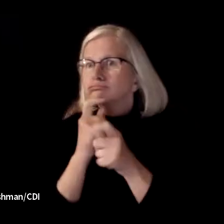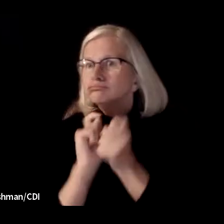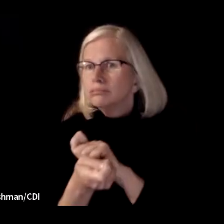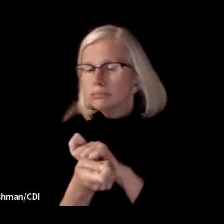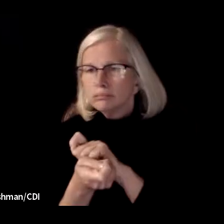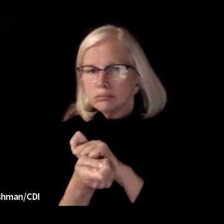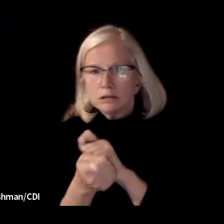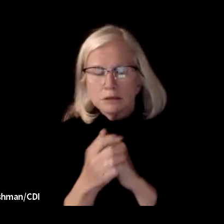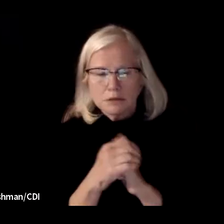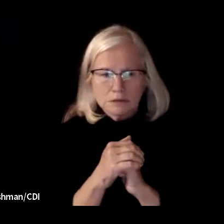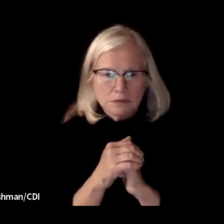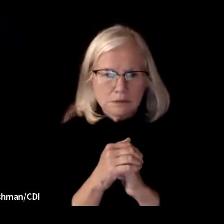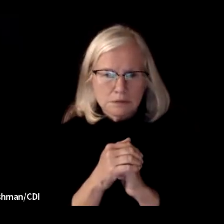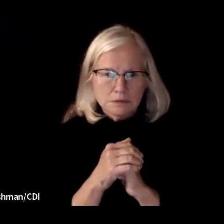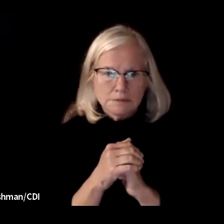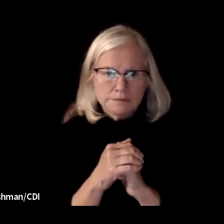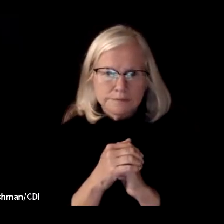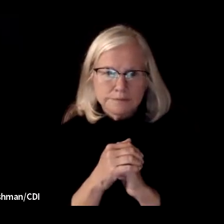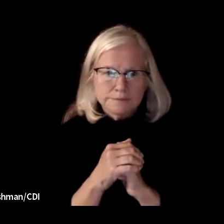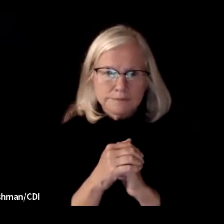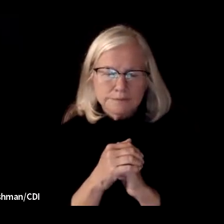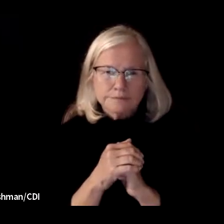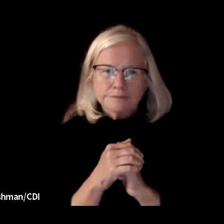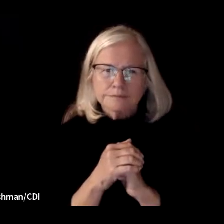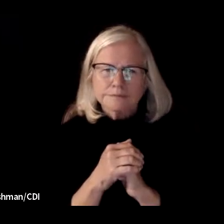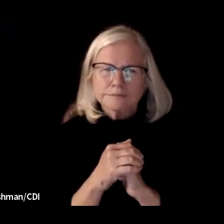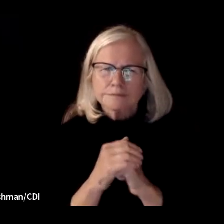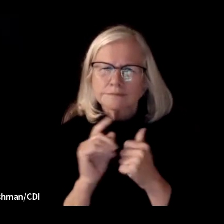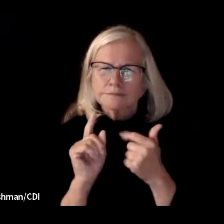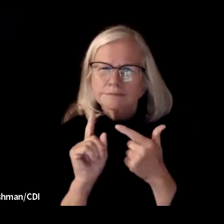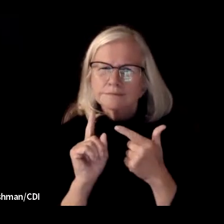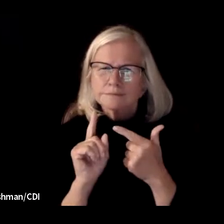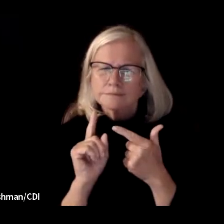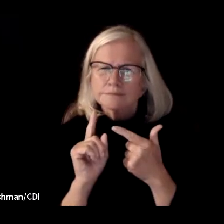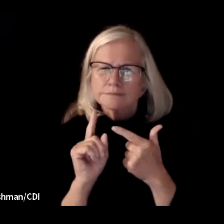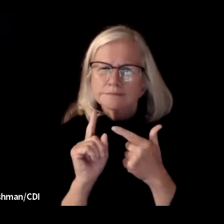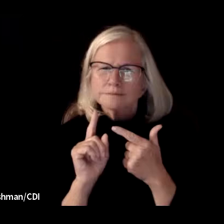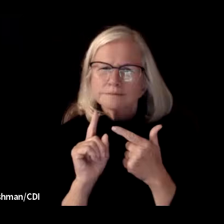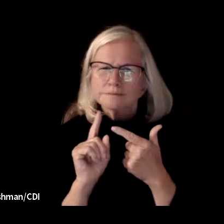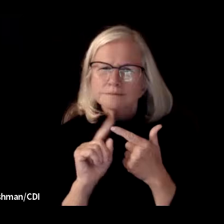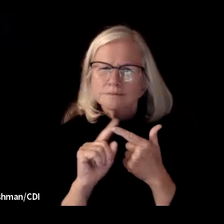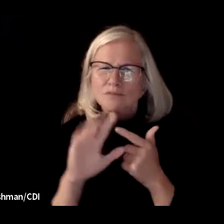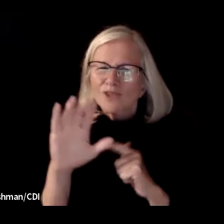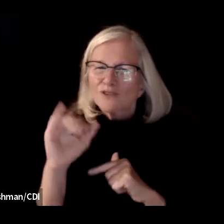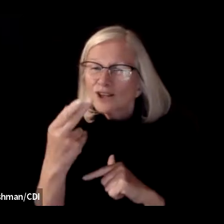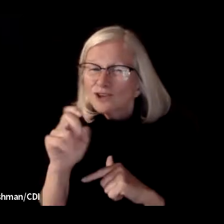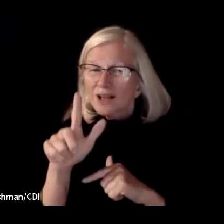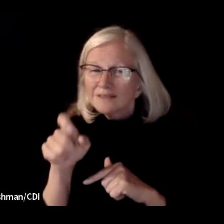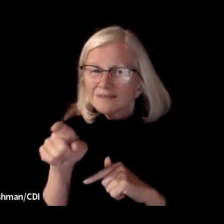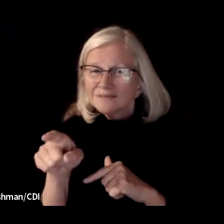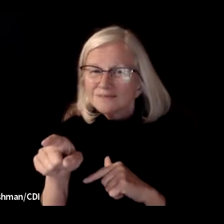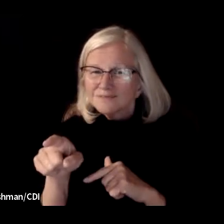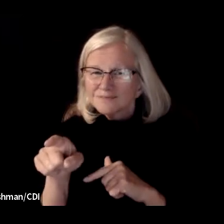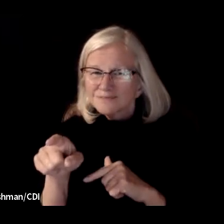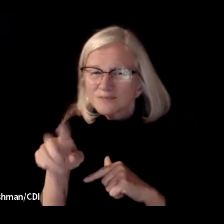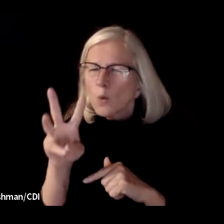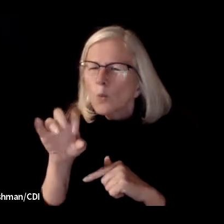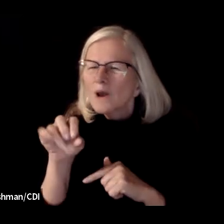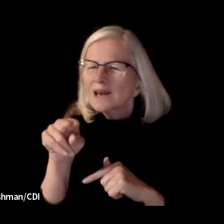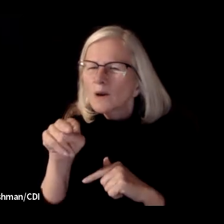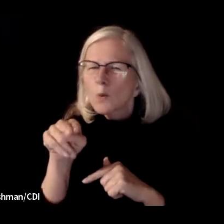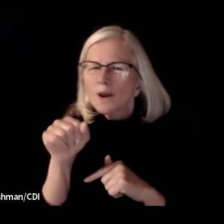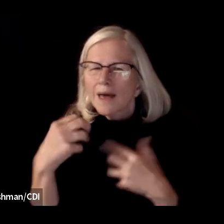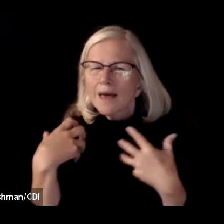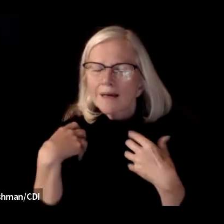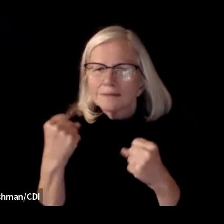And I think in greater Minnesota, a lot of what we saw last year was people were very fearful of coming in. Never mind that, we had to also